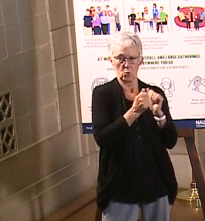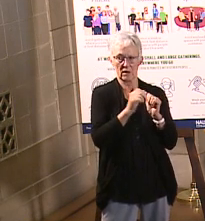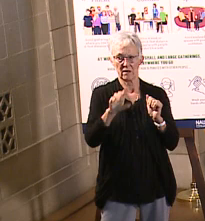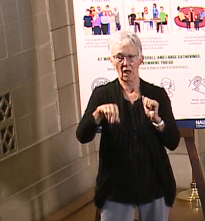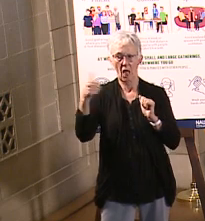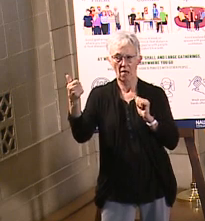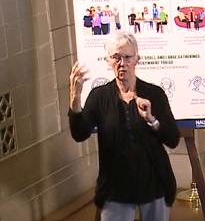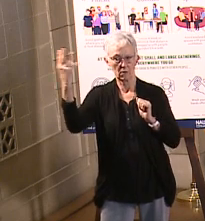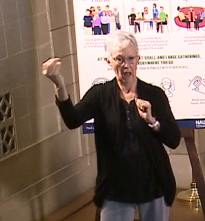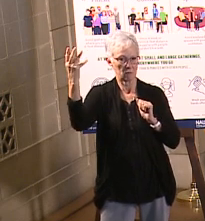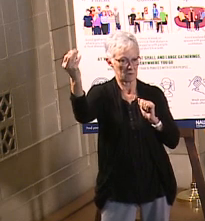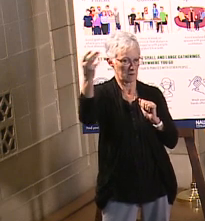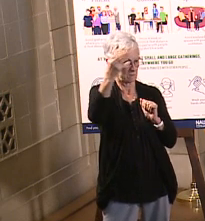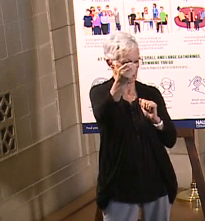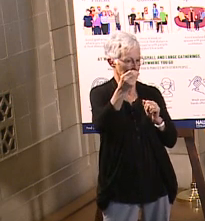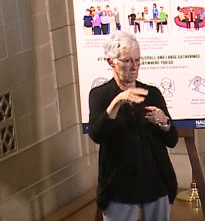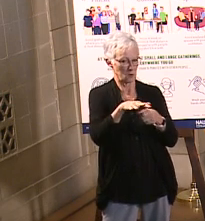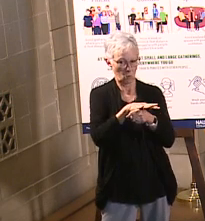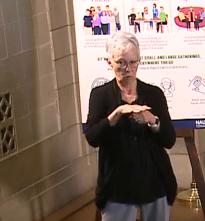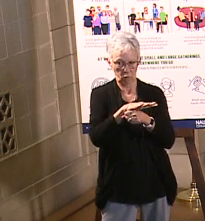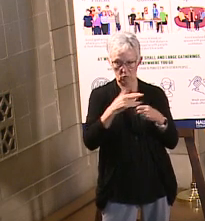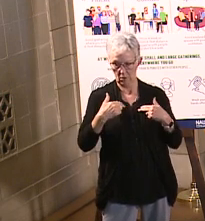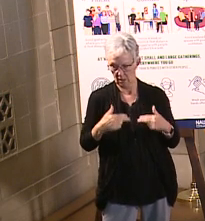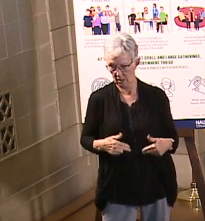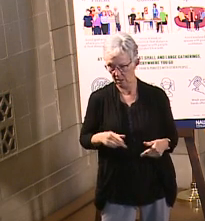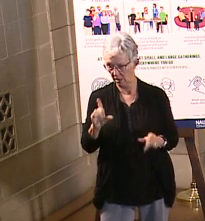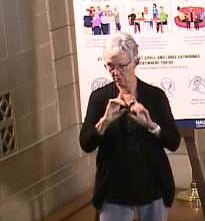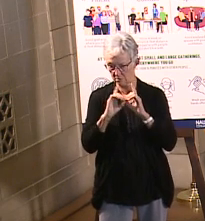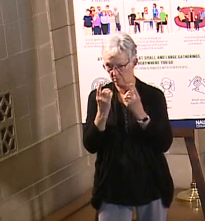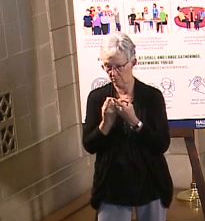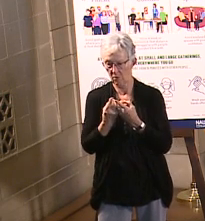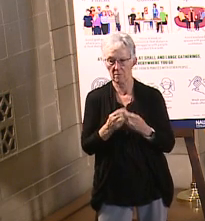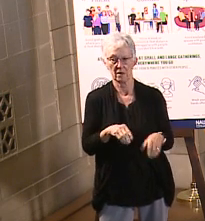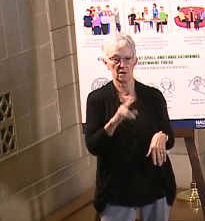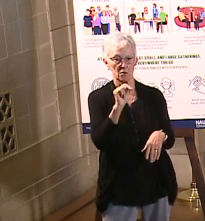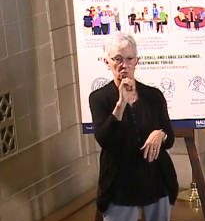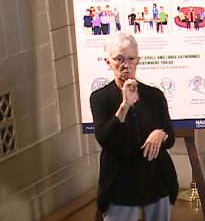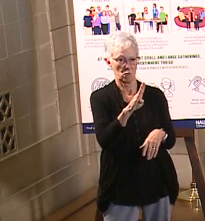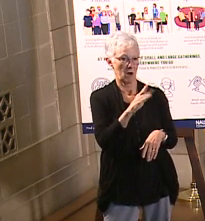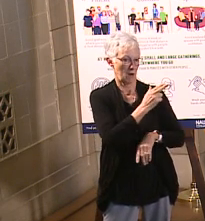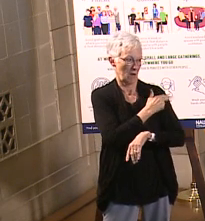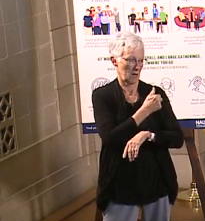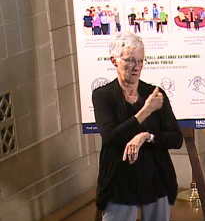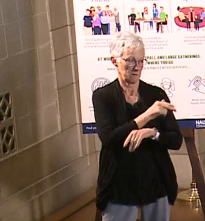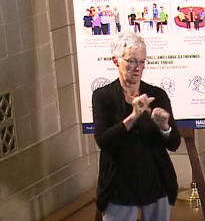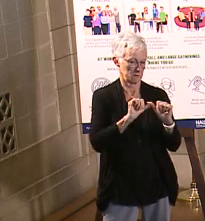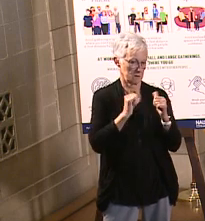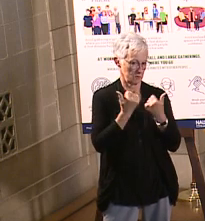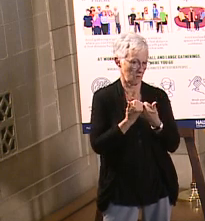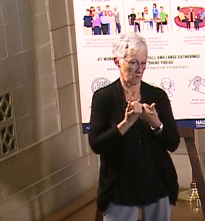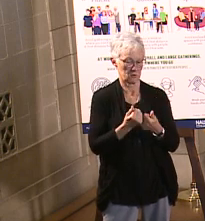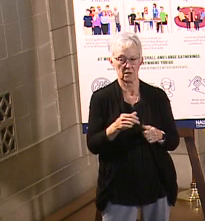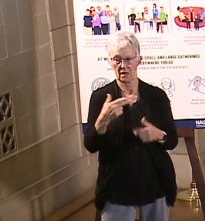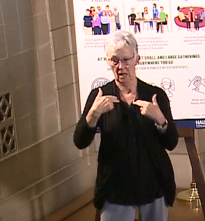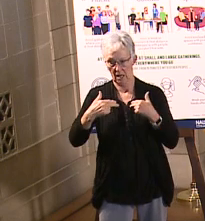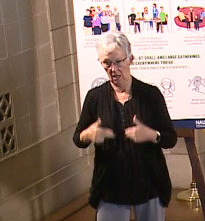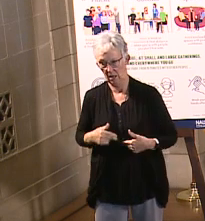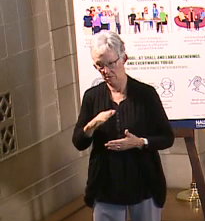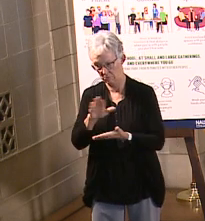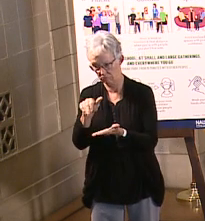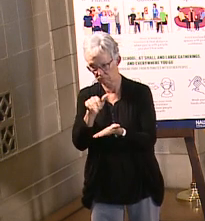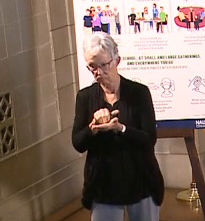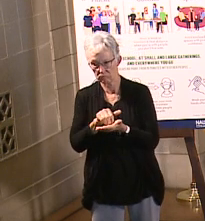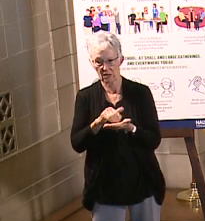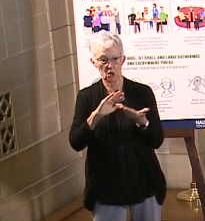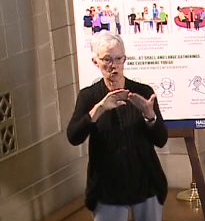external representatives from local health departments, the Nebraska Hospital Association, federally qualified health centers,